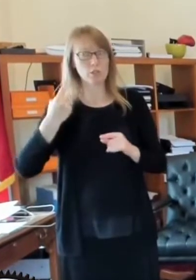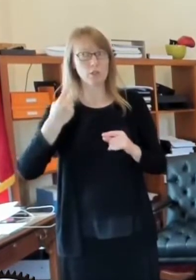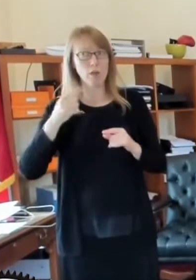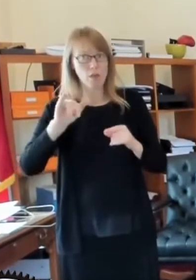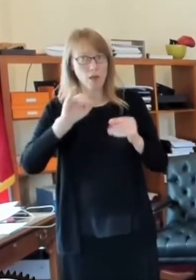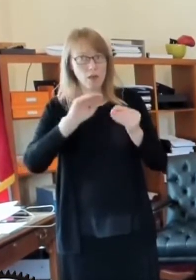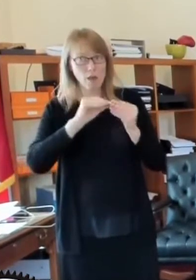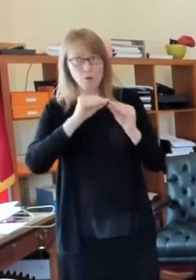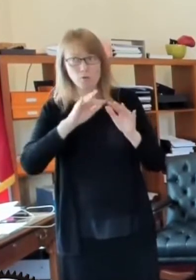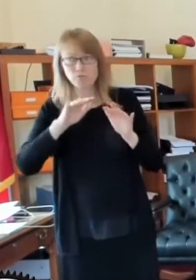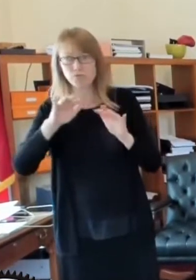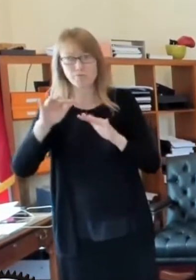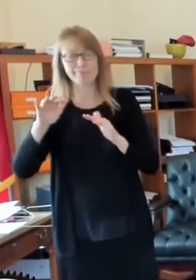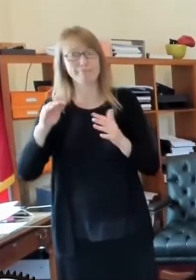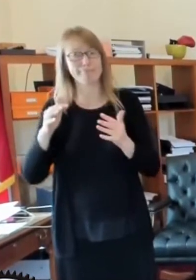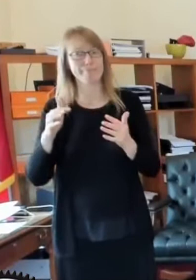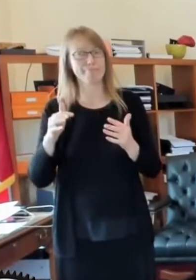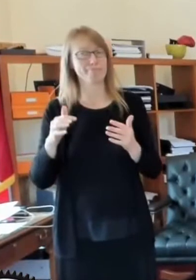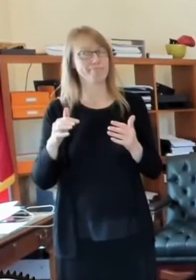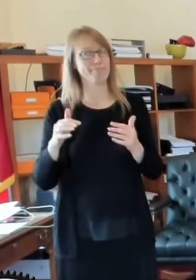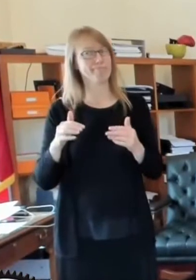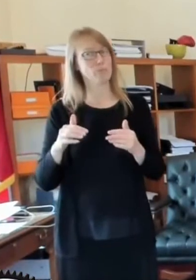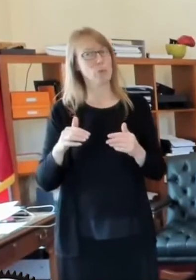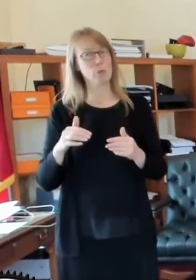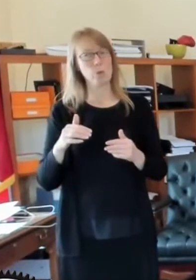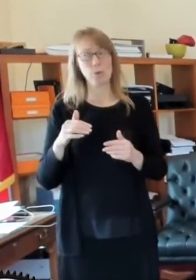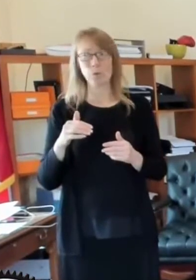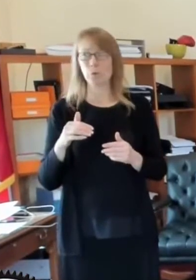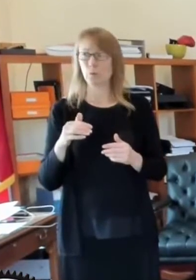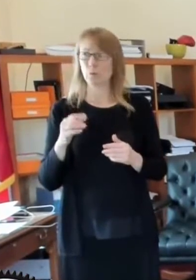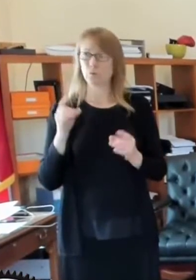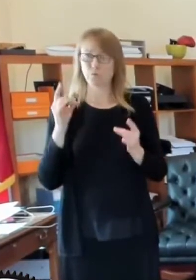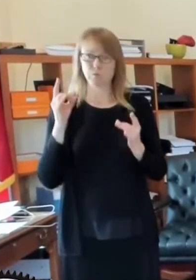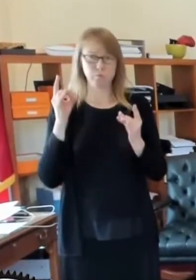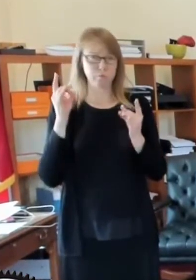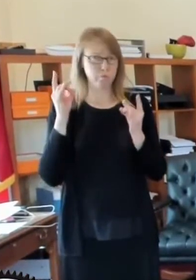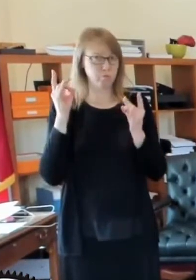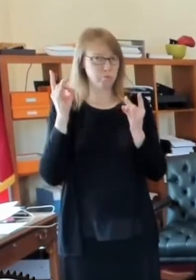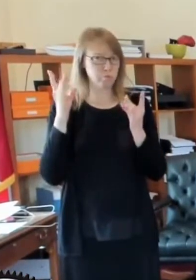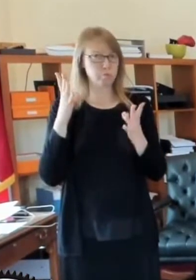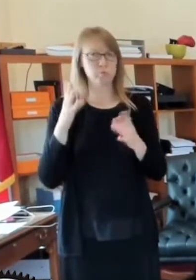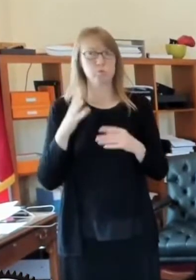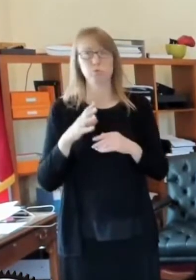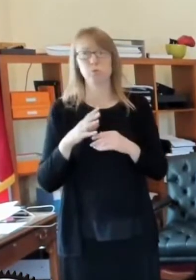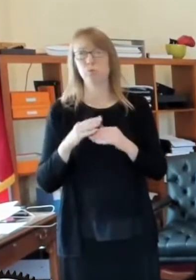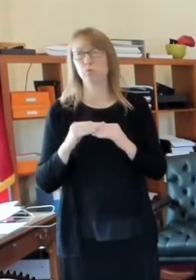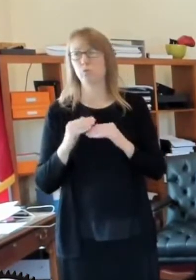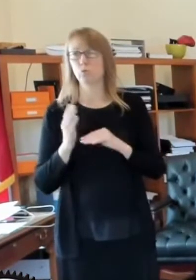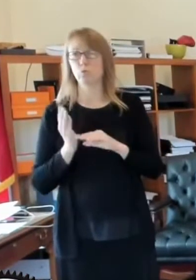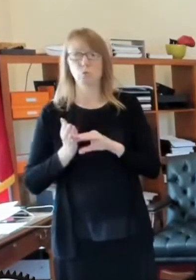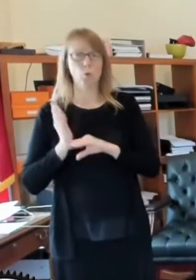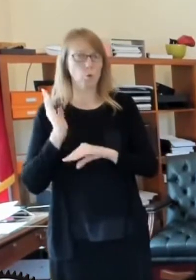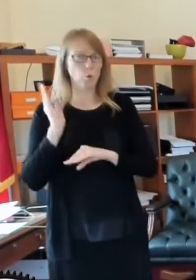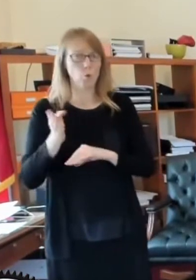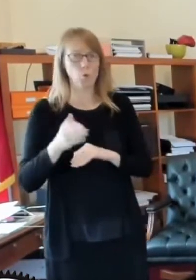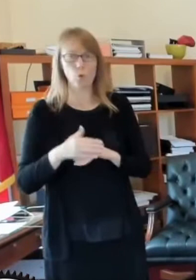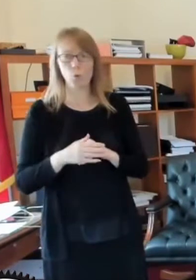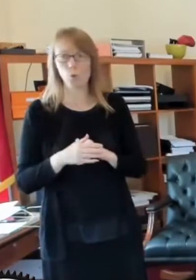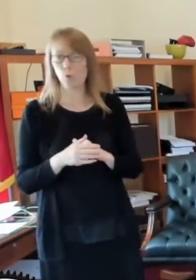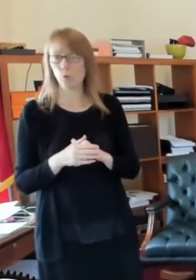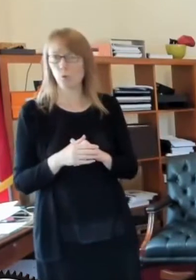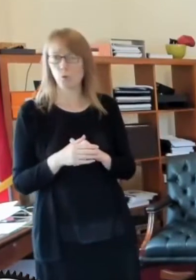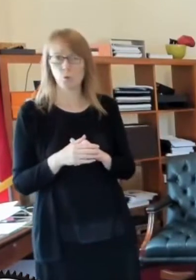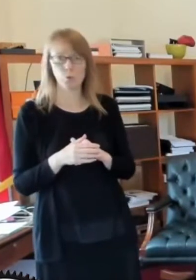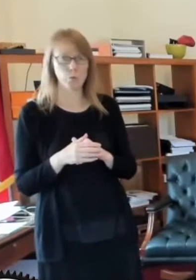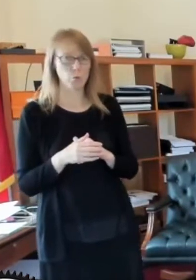is really exceptional and off the charts. And our police